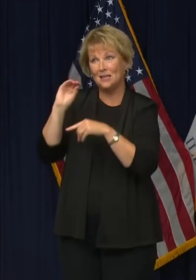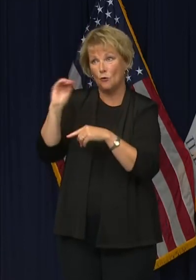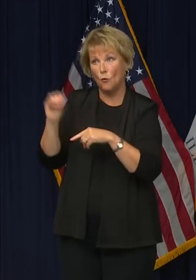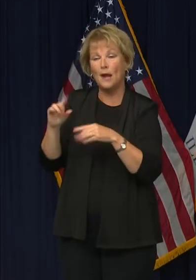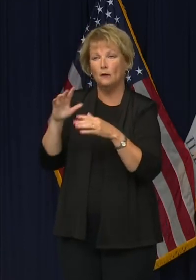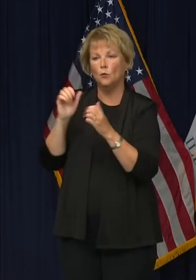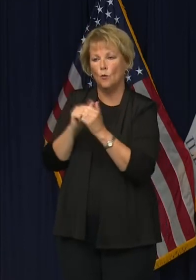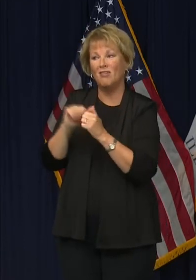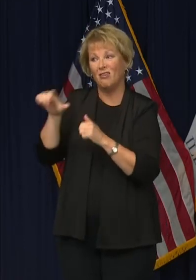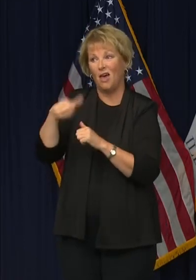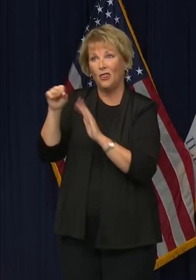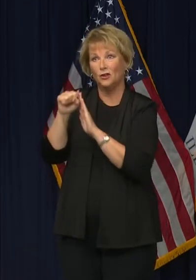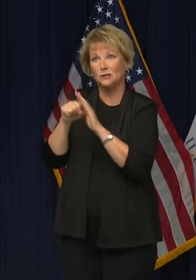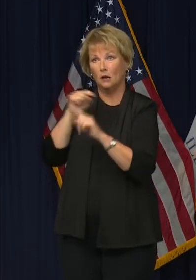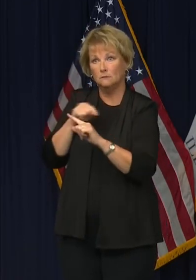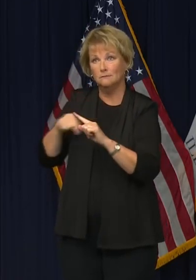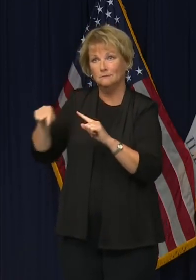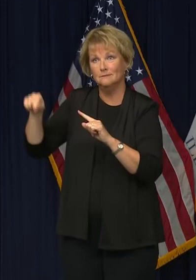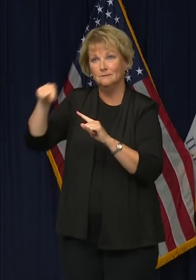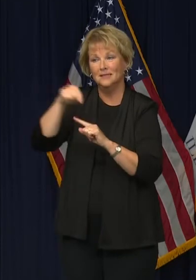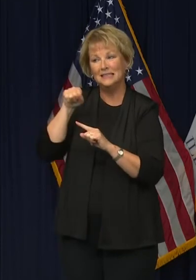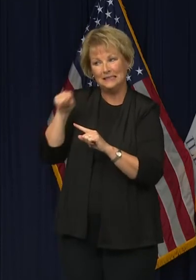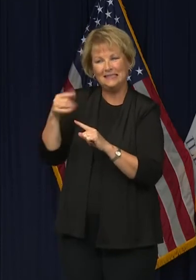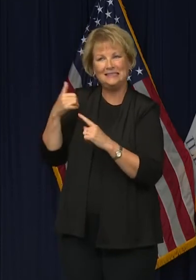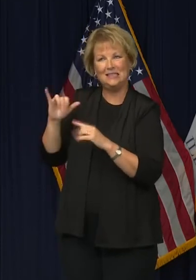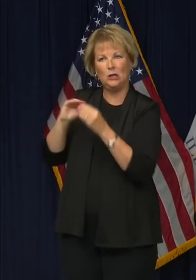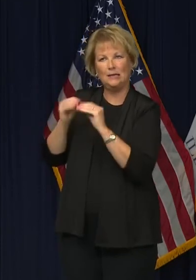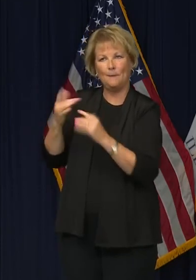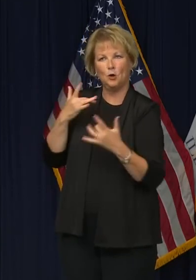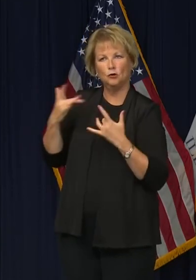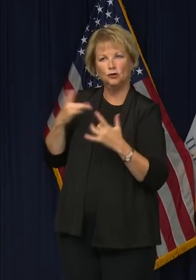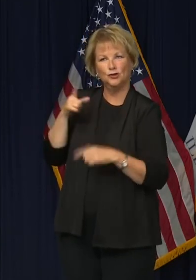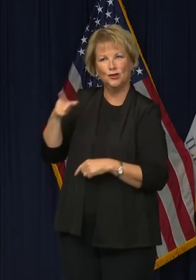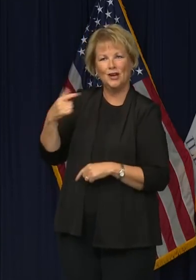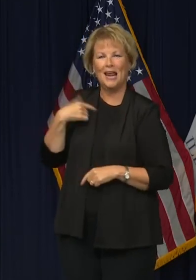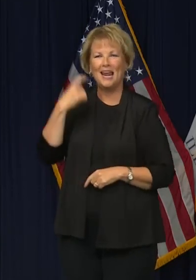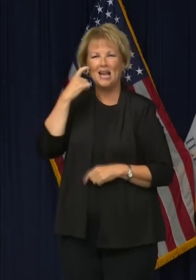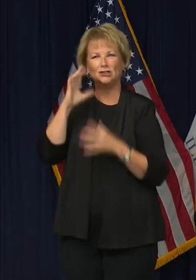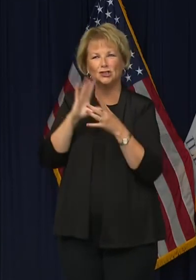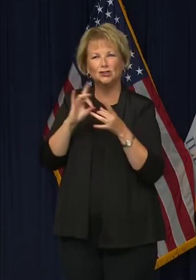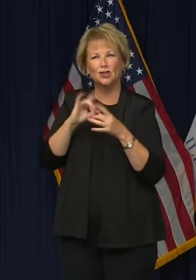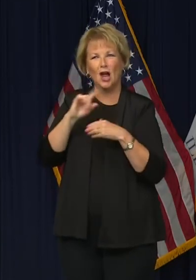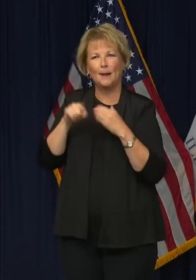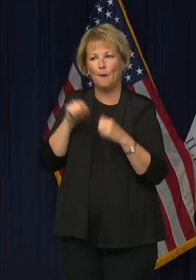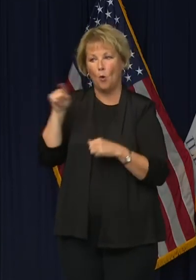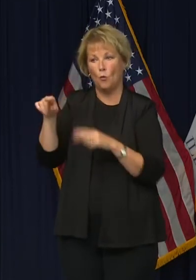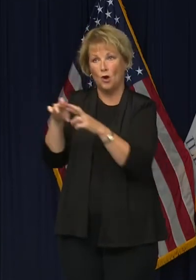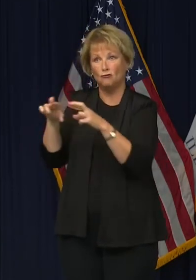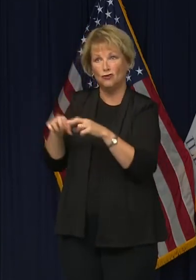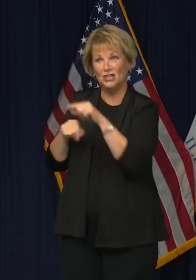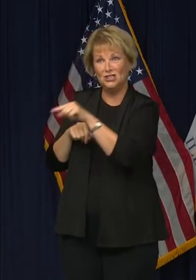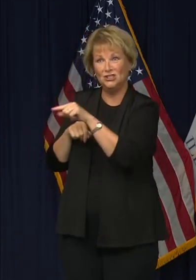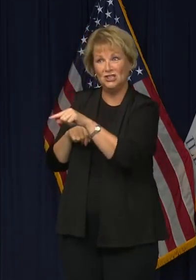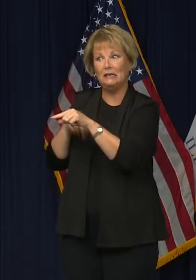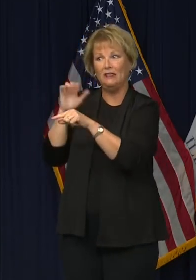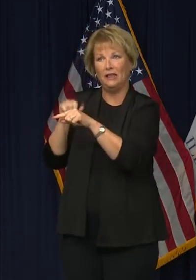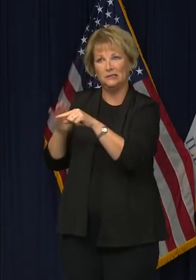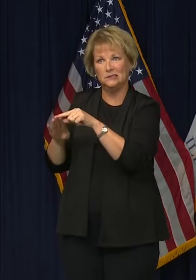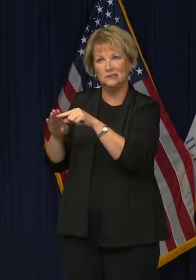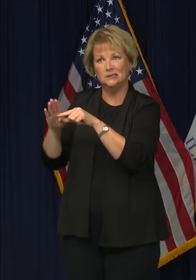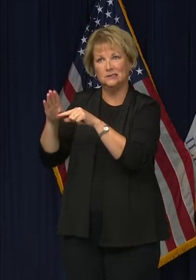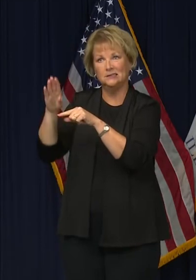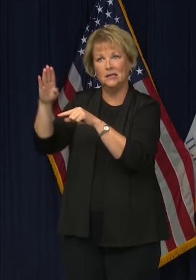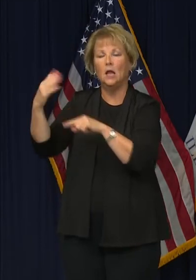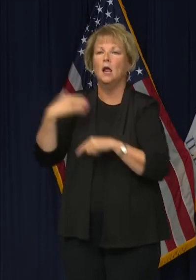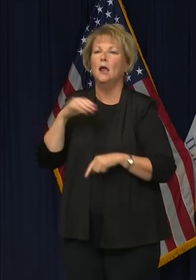states, it's still a concerning positivity rate. And you just heard me talk about a particular region that's heading in the wrong direction. We've